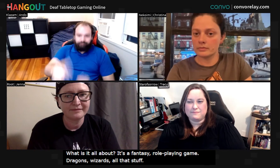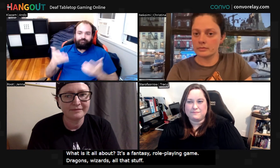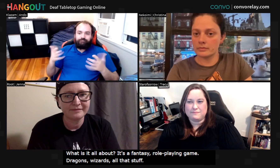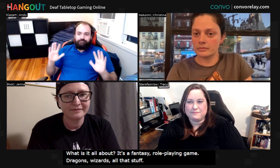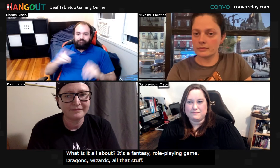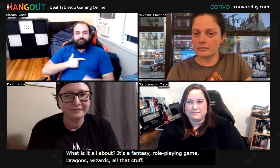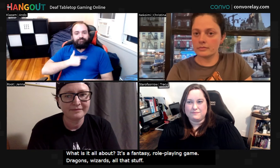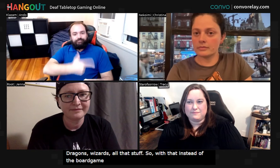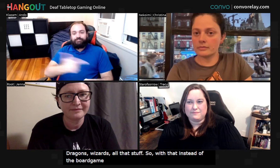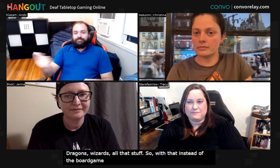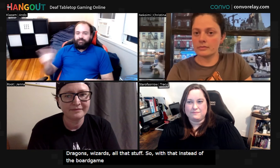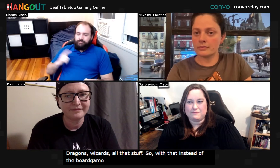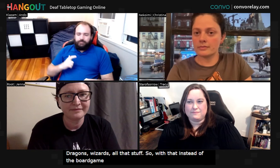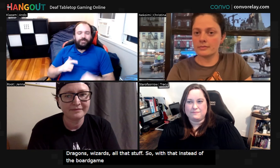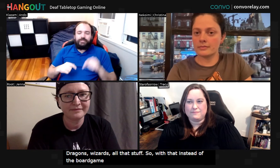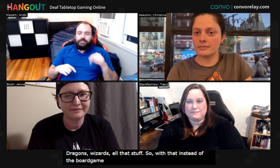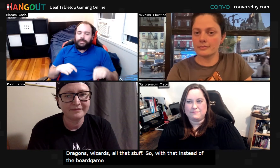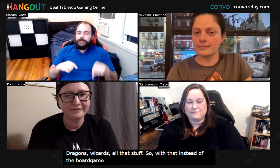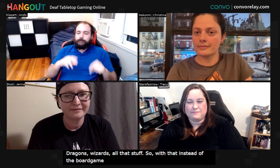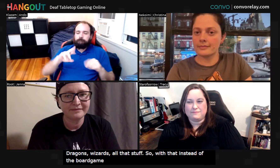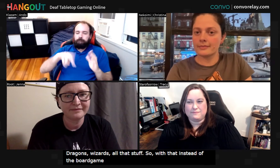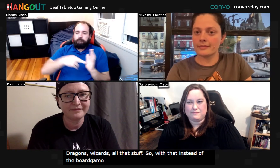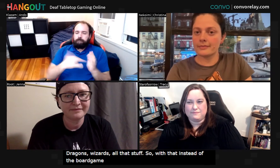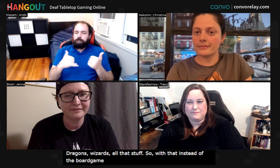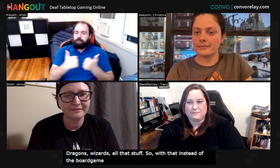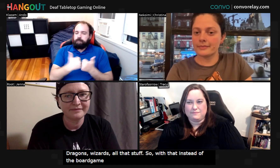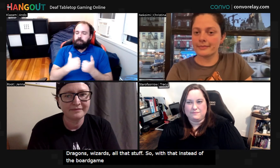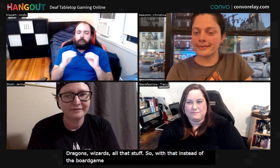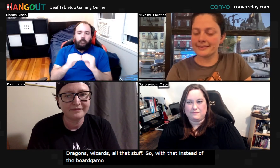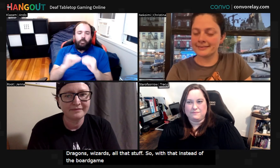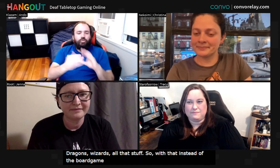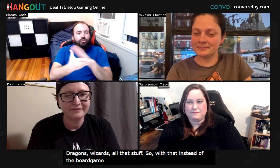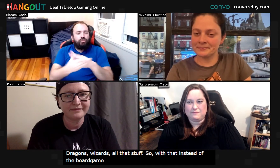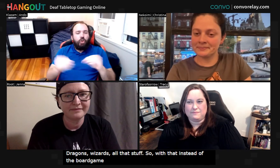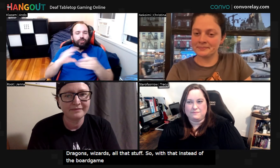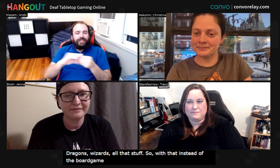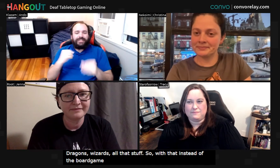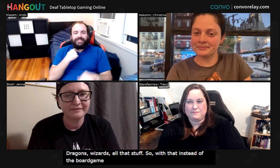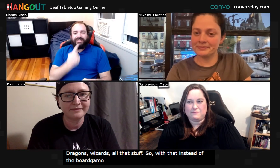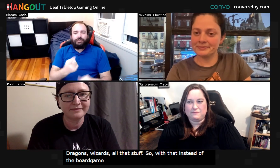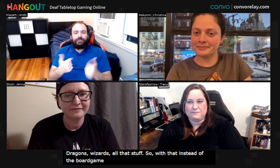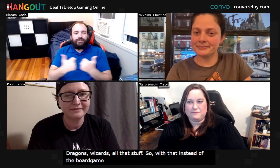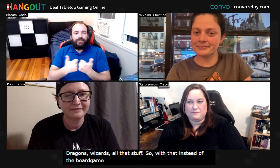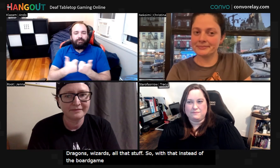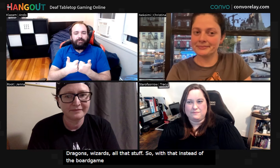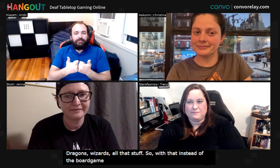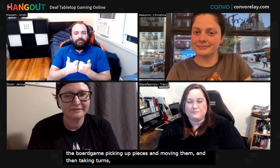picking up pieces and moving them, and then taking turns, this is more of a role playing, more of a storytelling